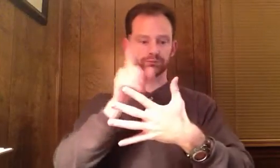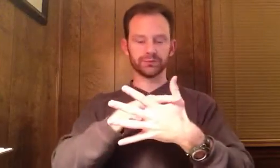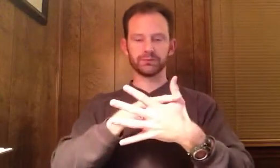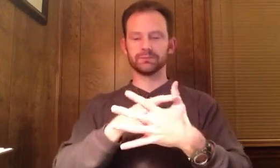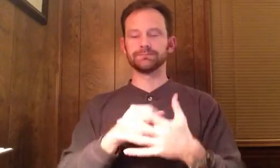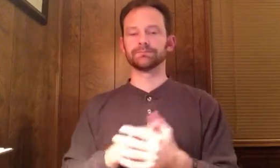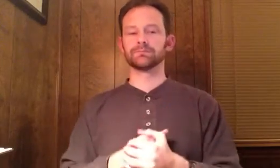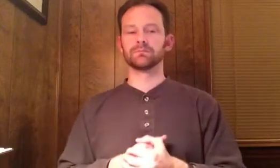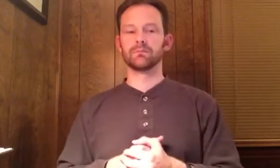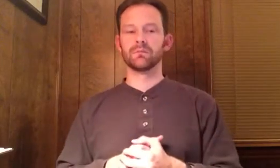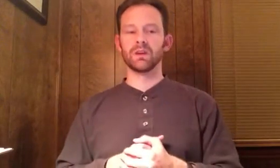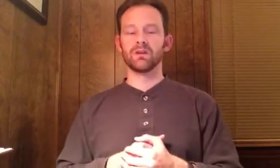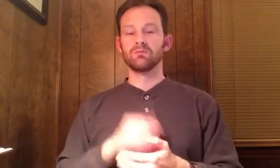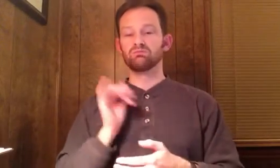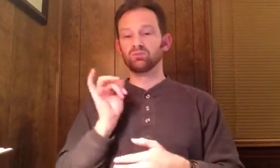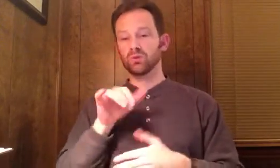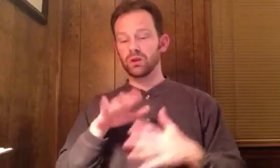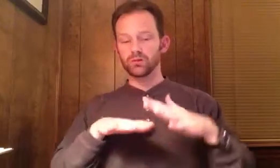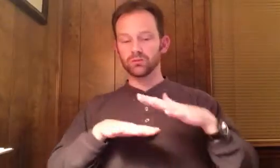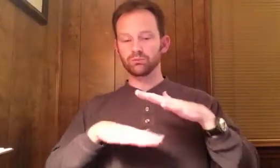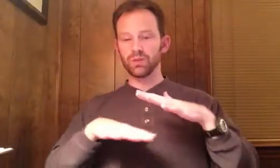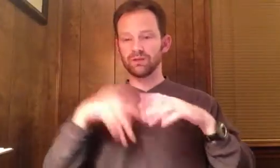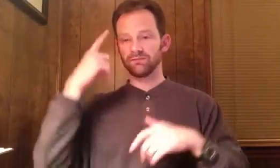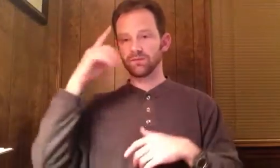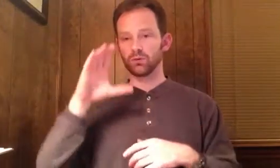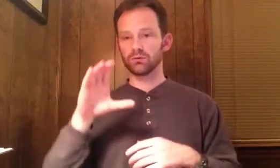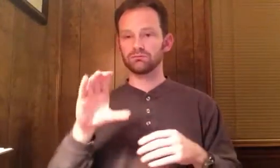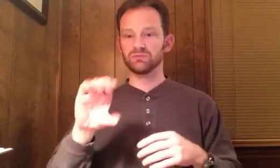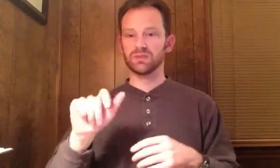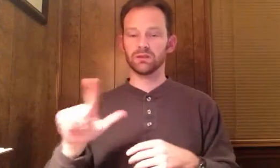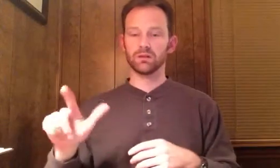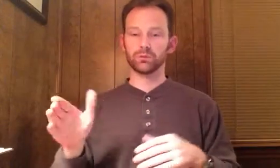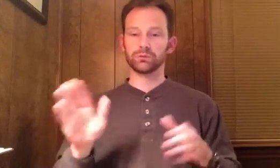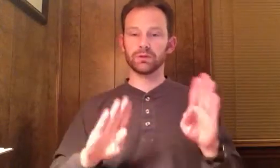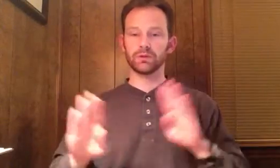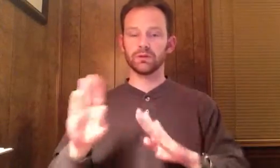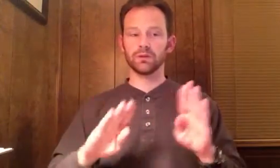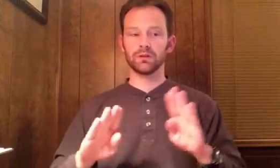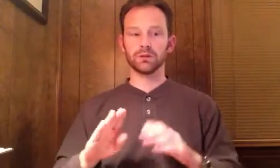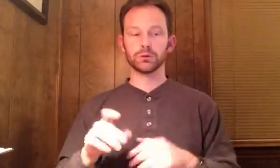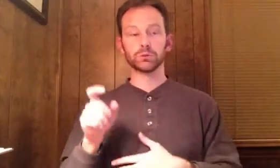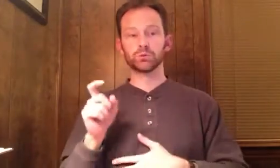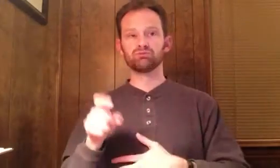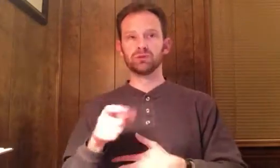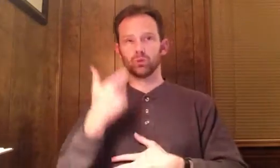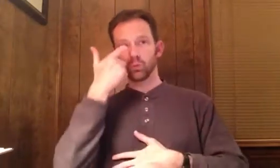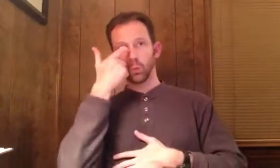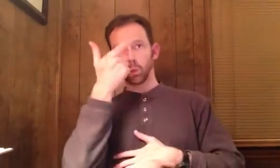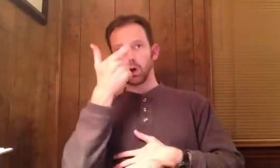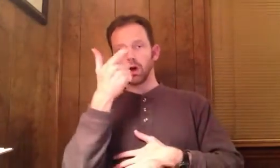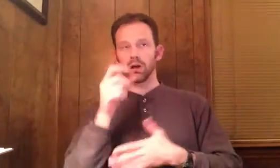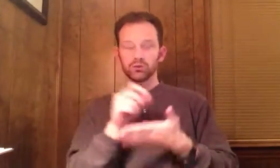That's the basics for cell biology. You should have watched and written some notes. You